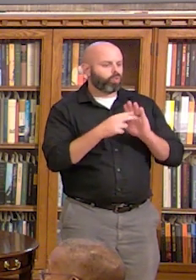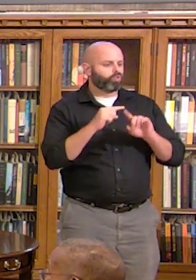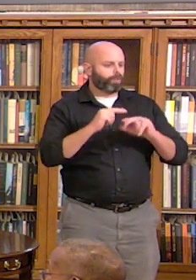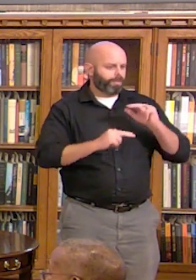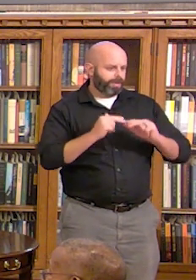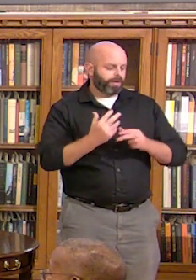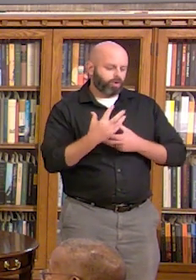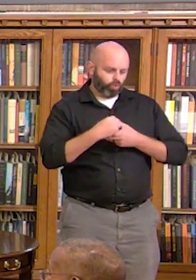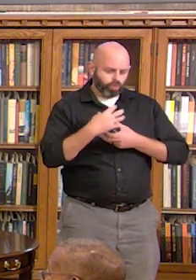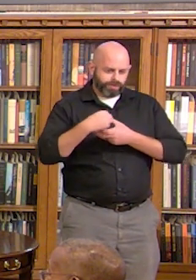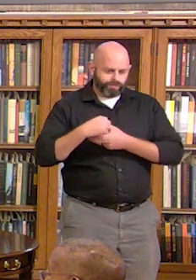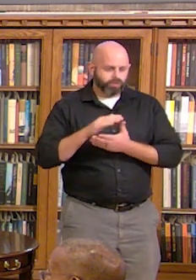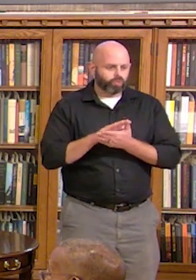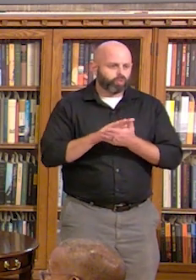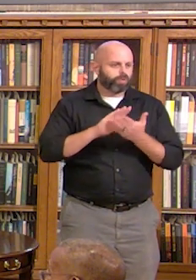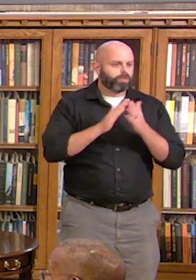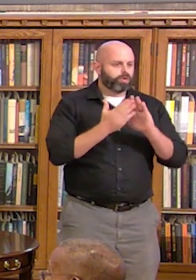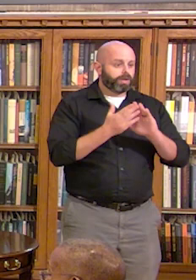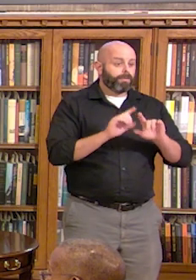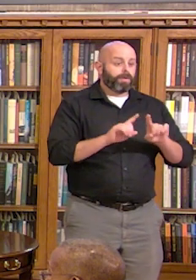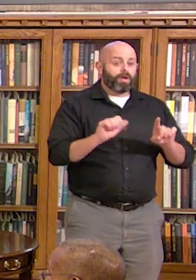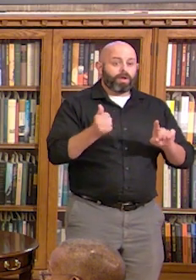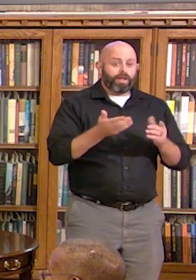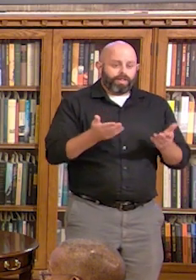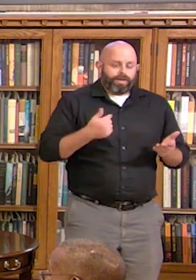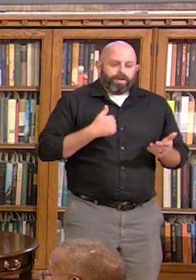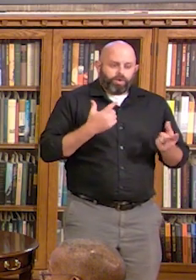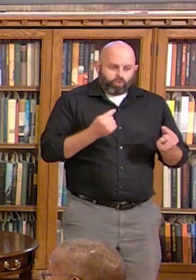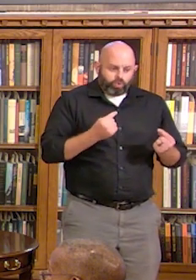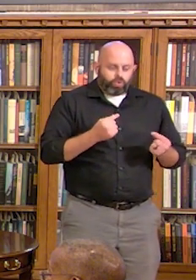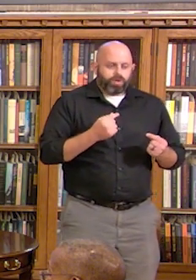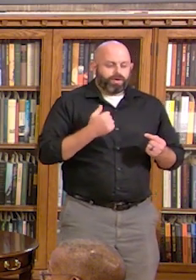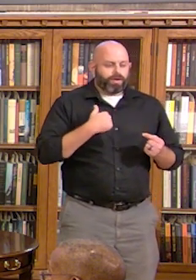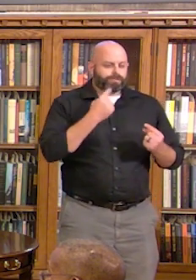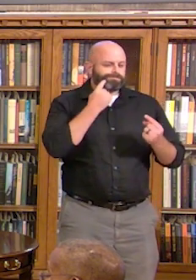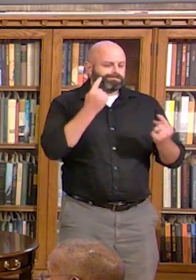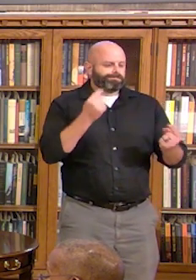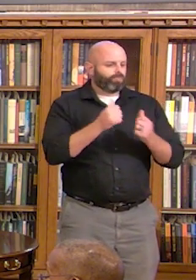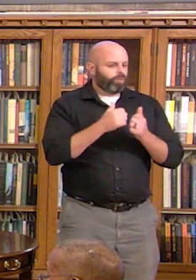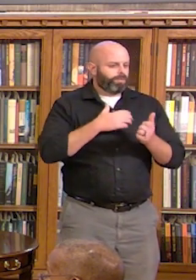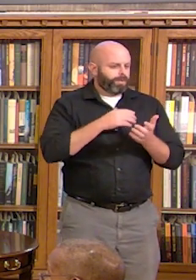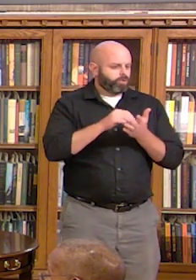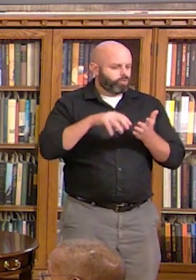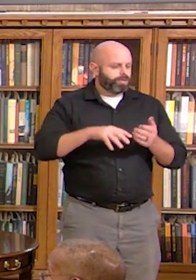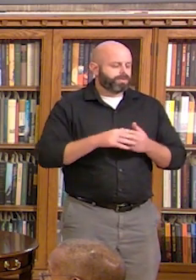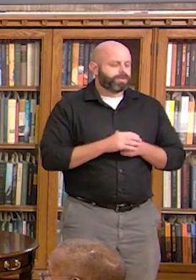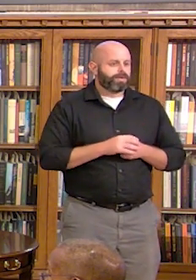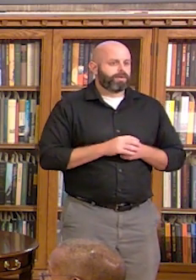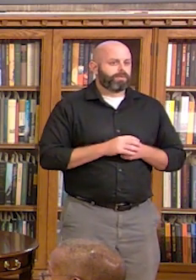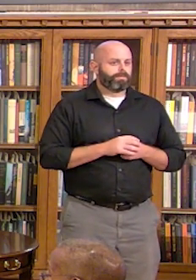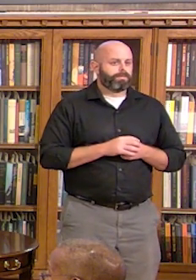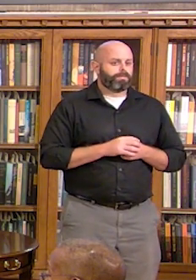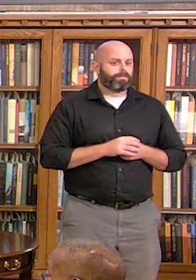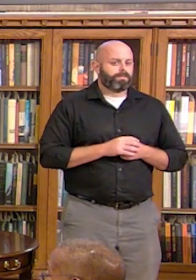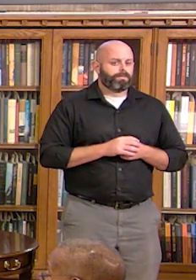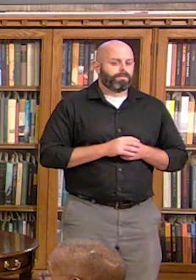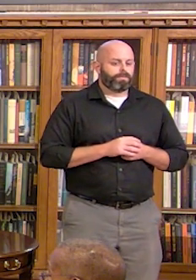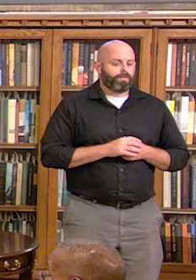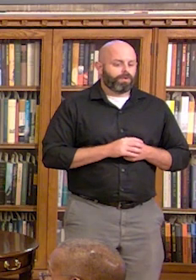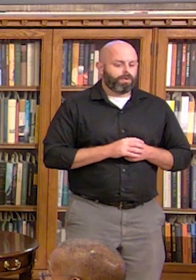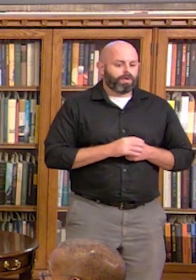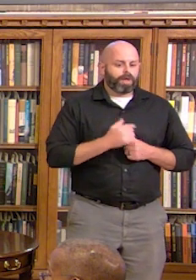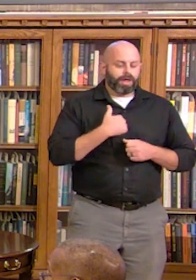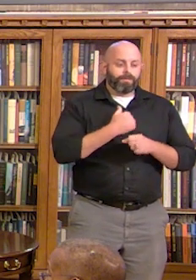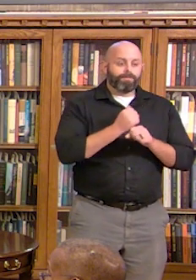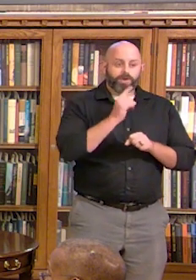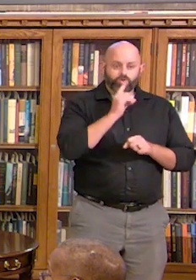Community but another thing that I do that um I'm known for among my students is I make